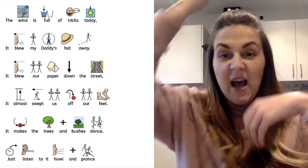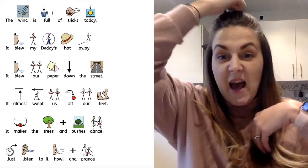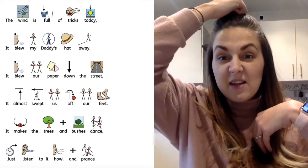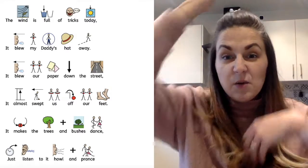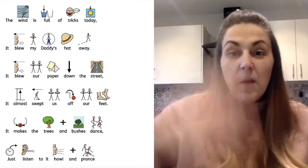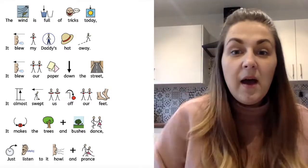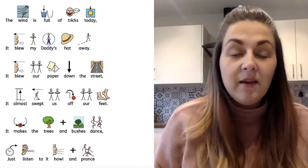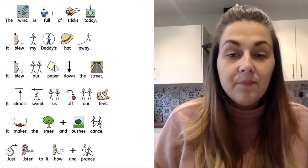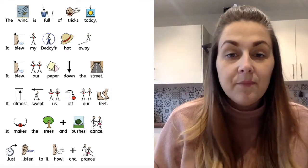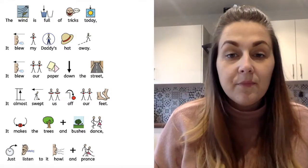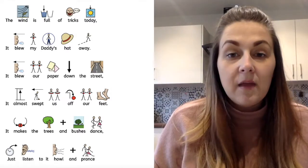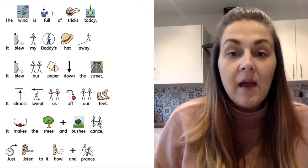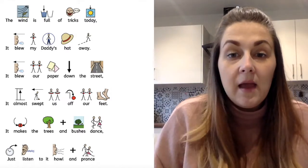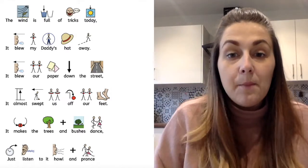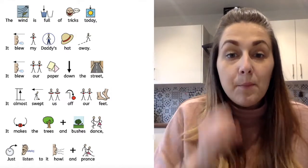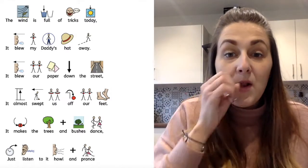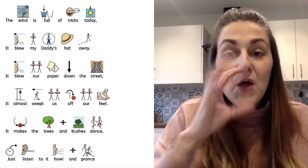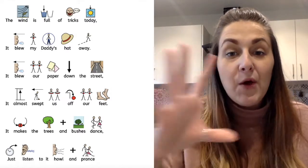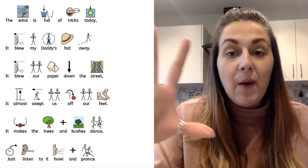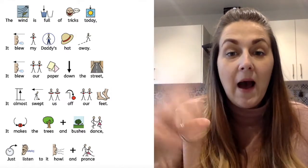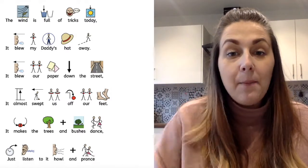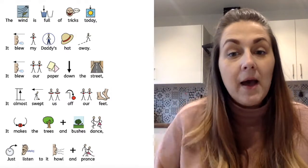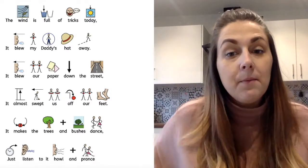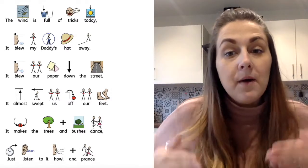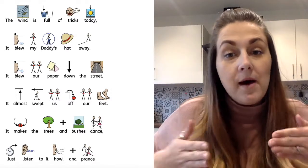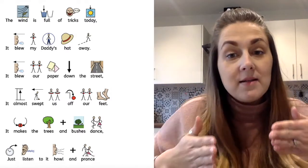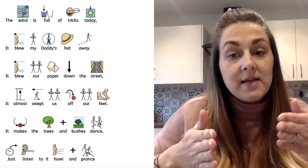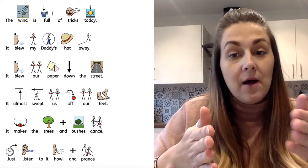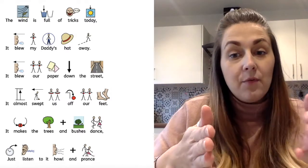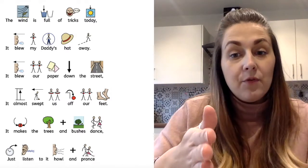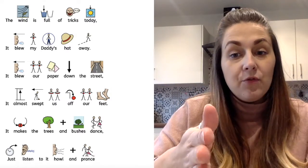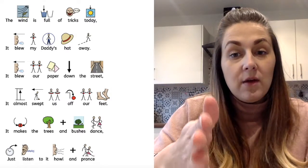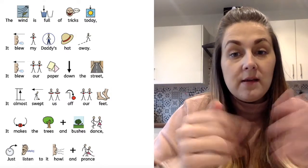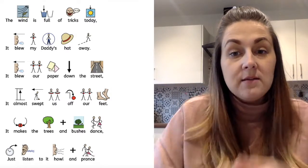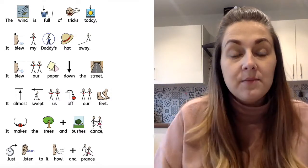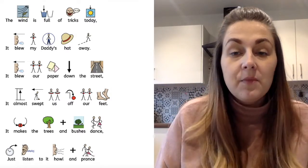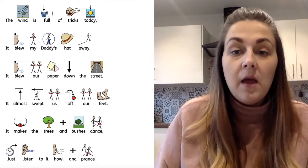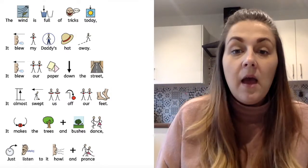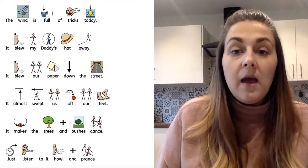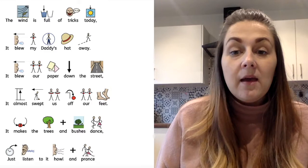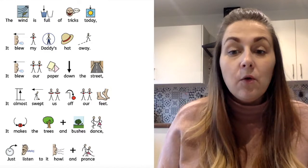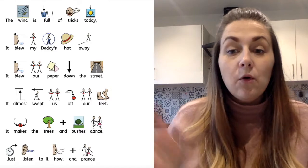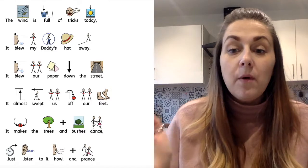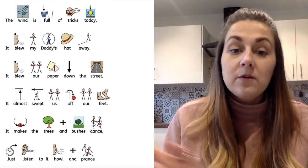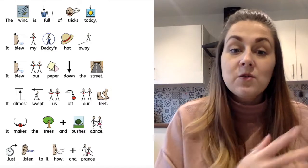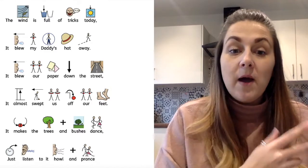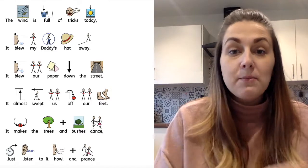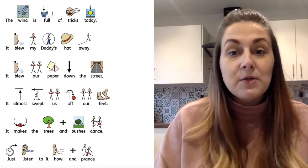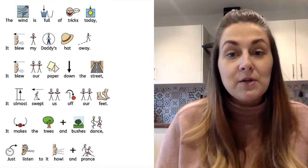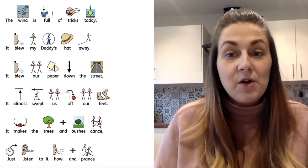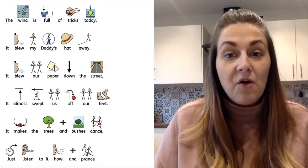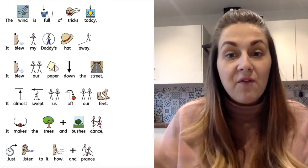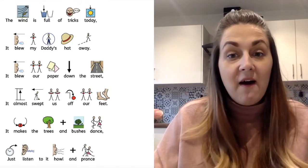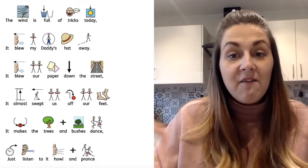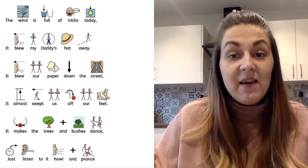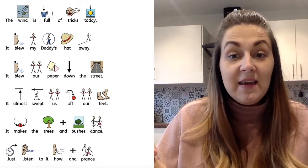hat away. It blew our paper down the street. It almost swept us off our feet.